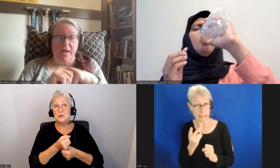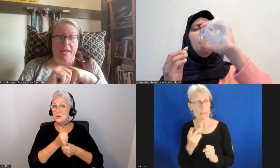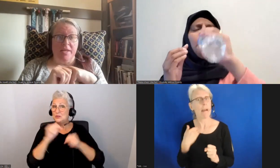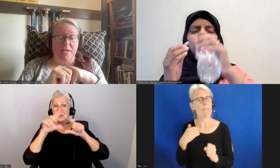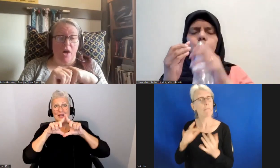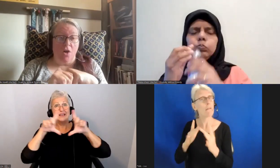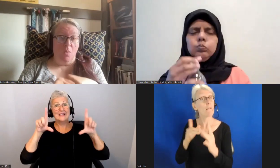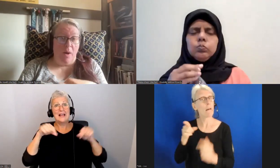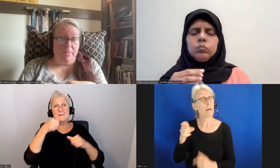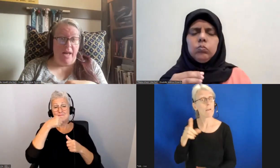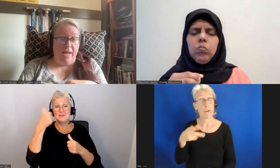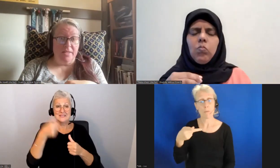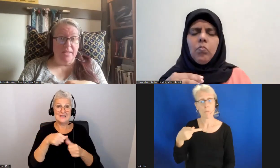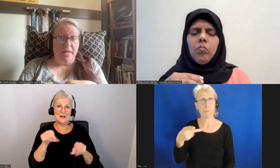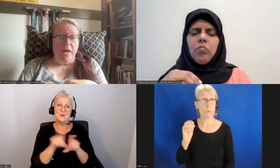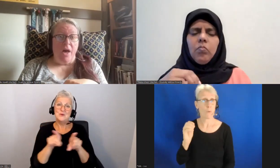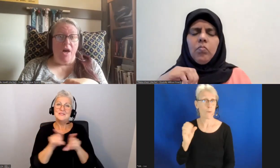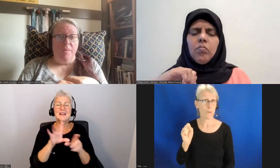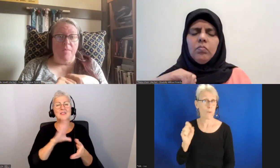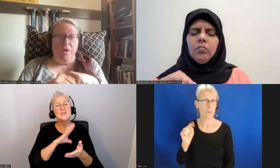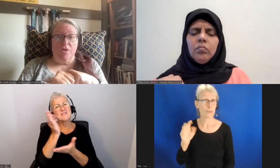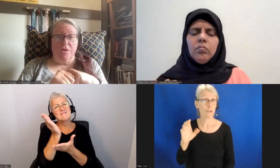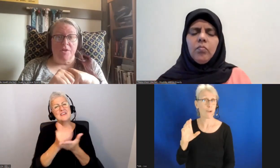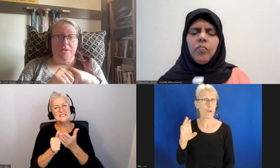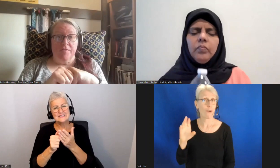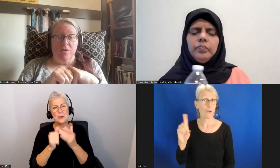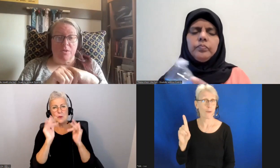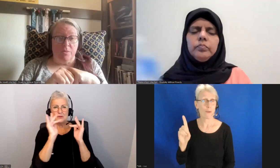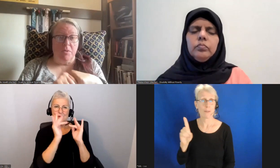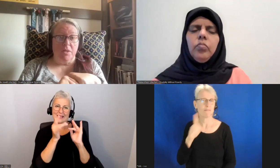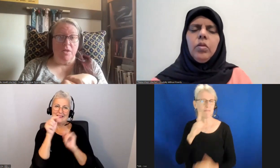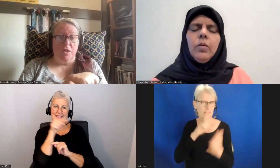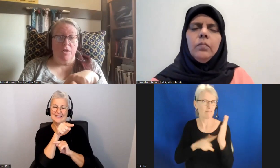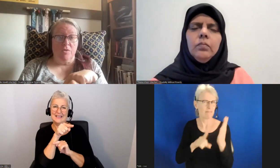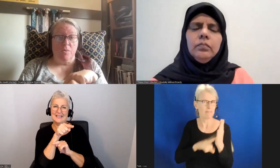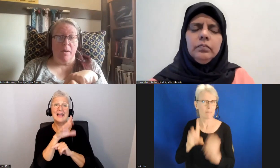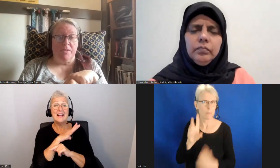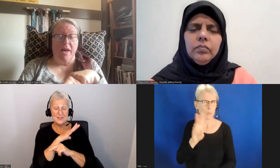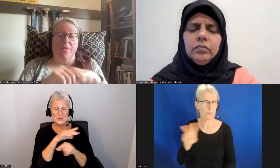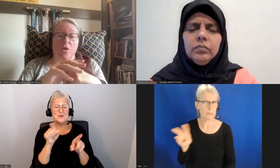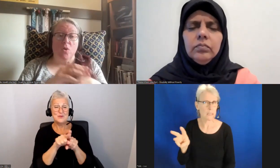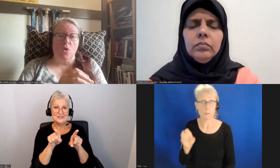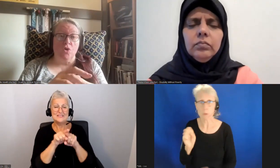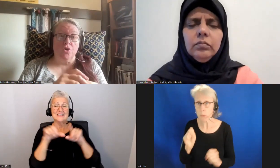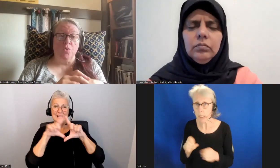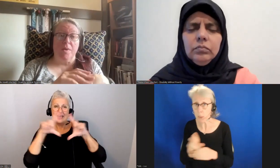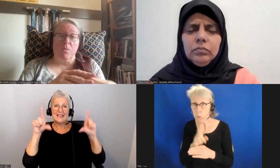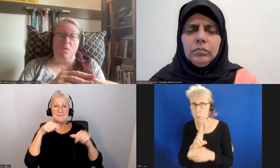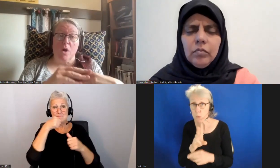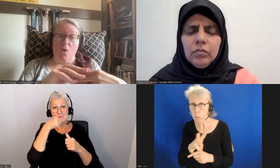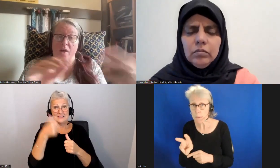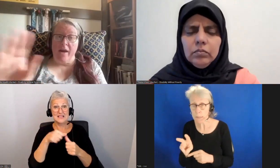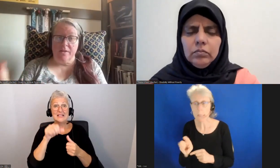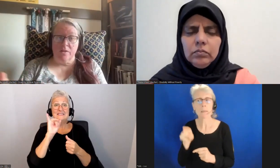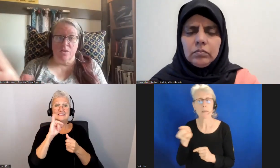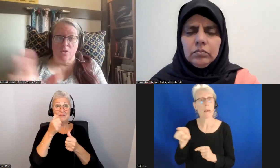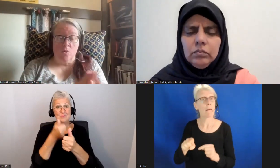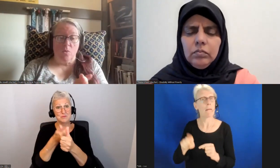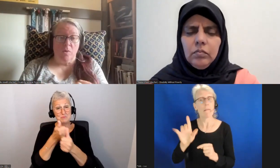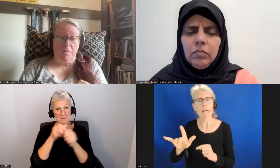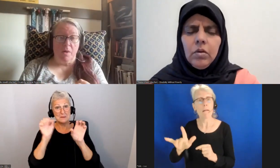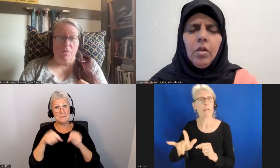version that is on our website. That if you are somebody that can use a website, that you can do, and it will go